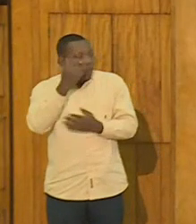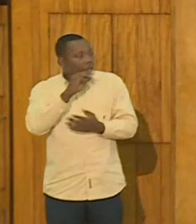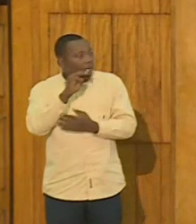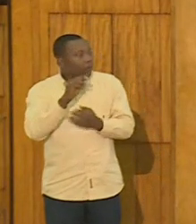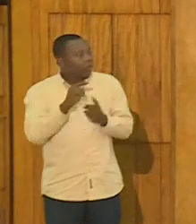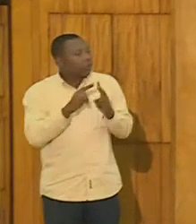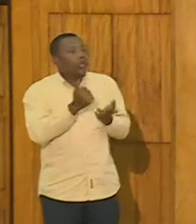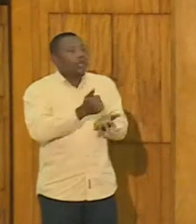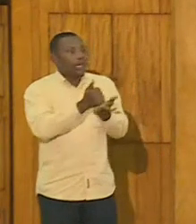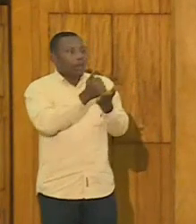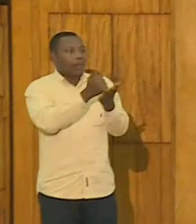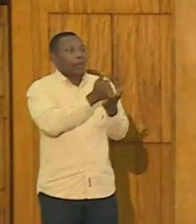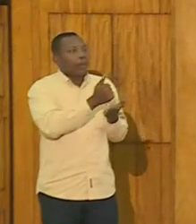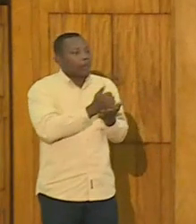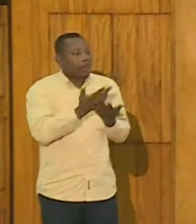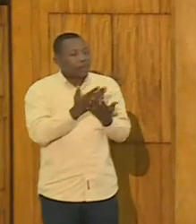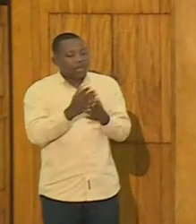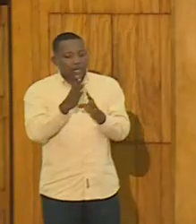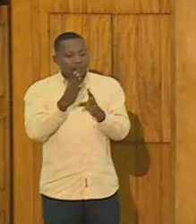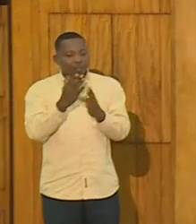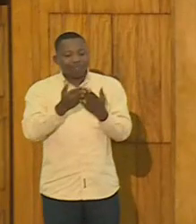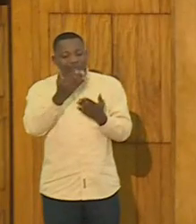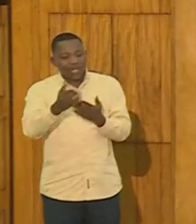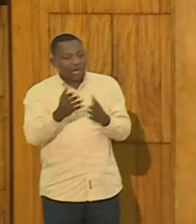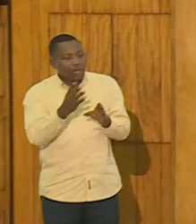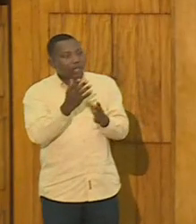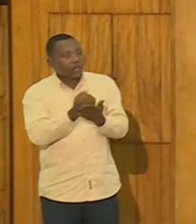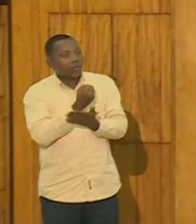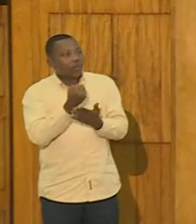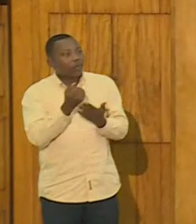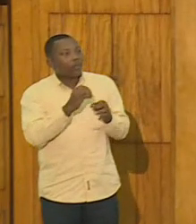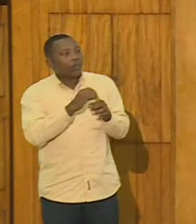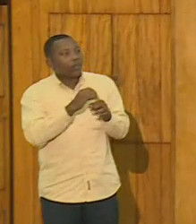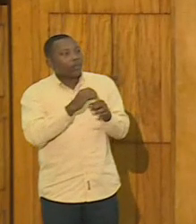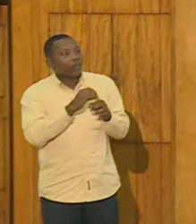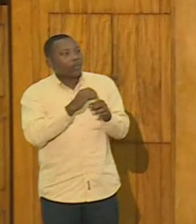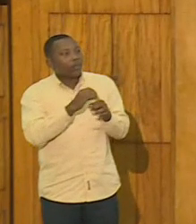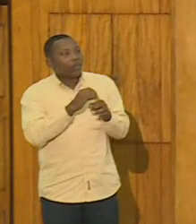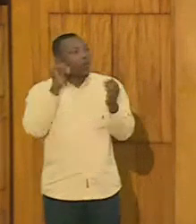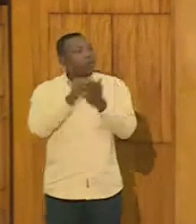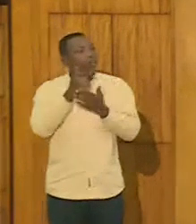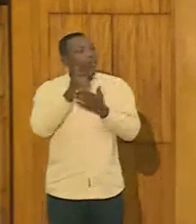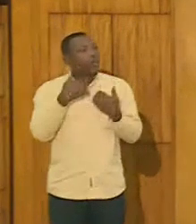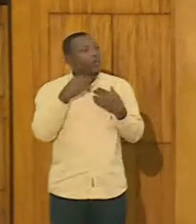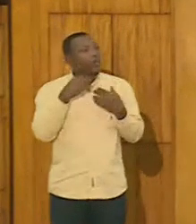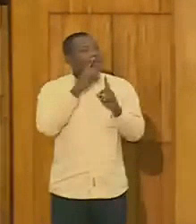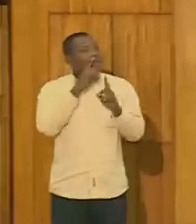the acquiring new infection in those population groups? So I hope that I've answered